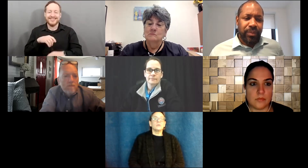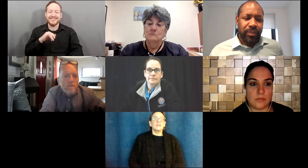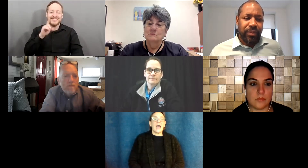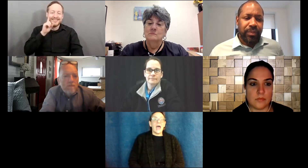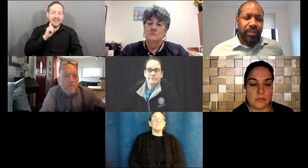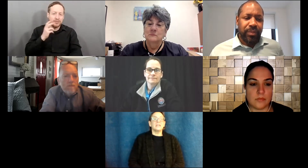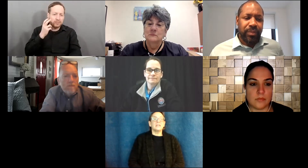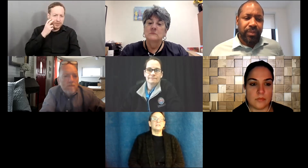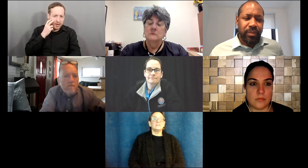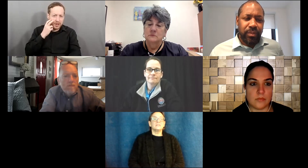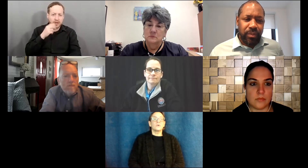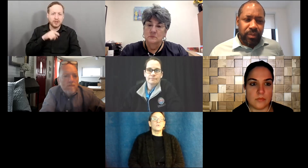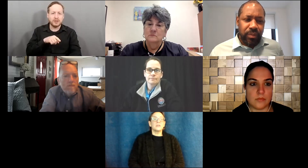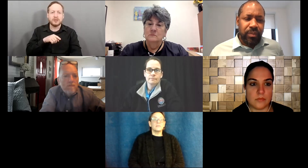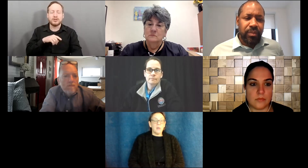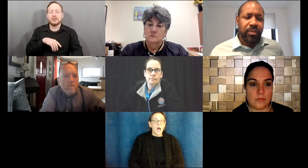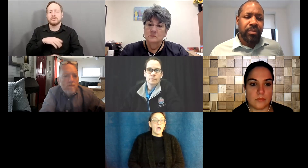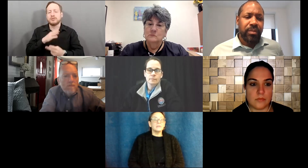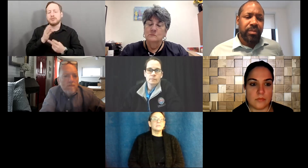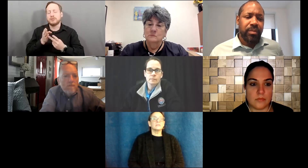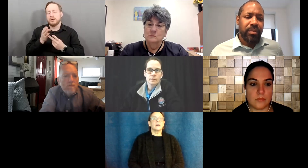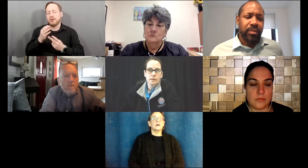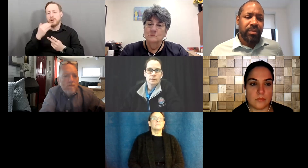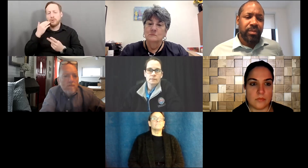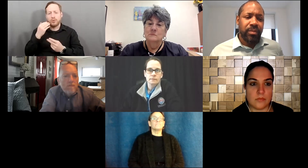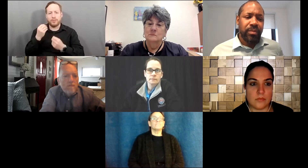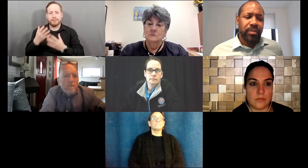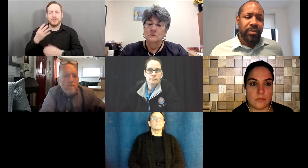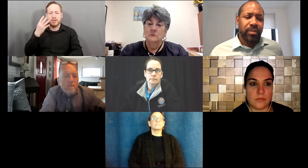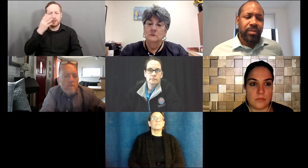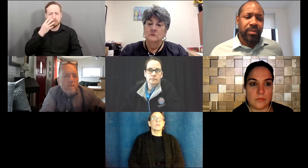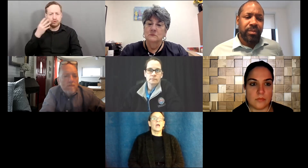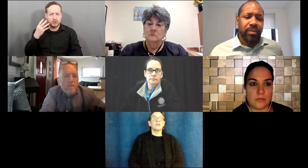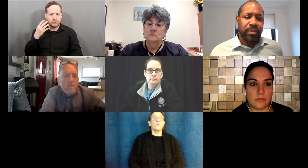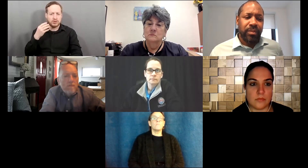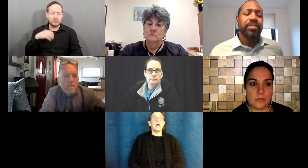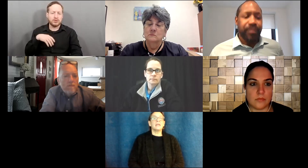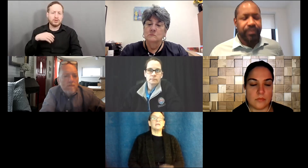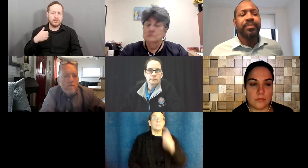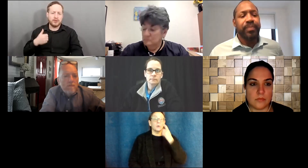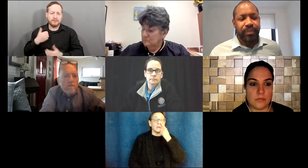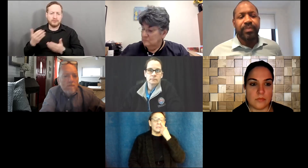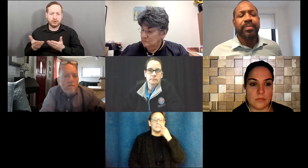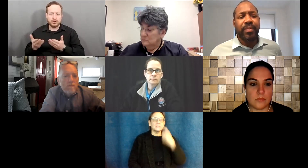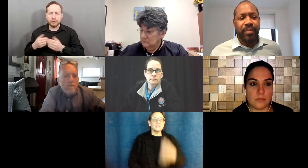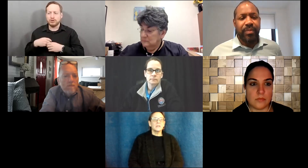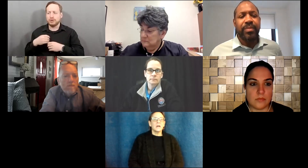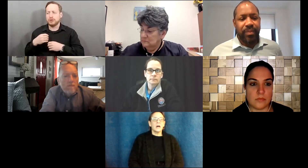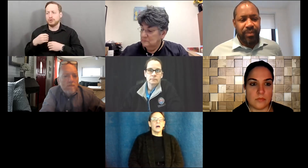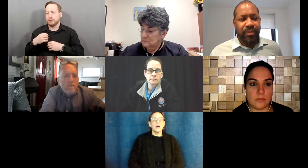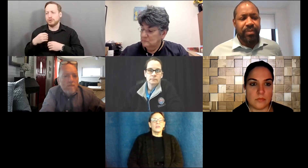obviously we have needs, you know, deafblind. I know many